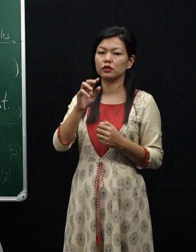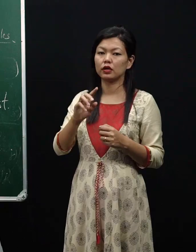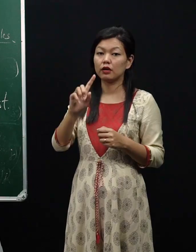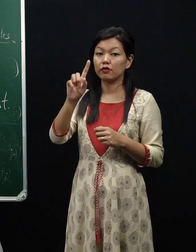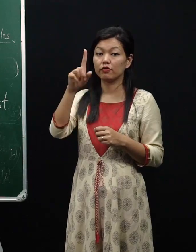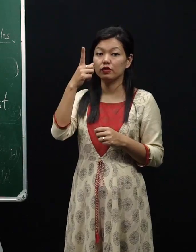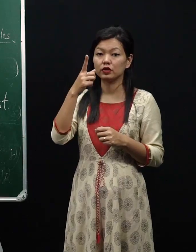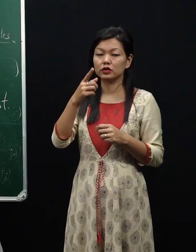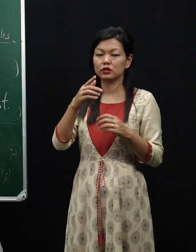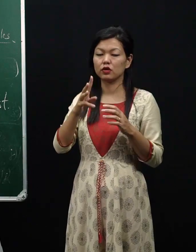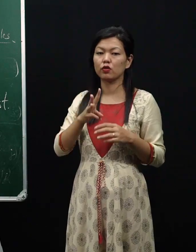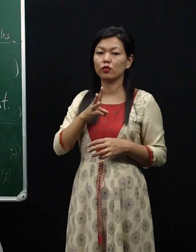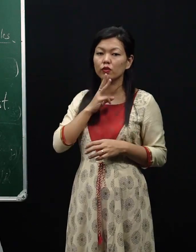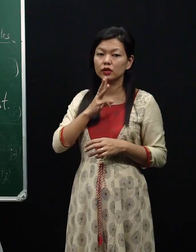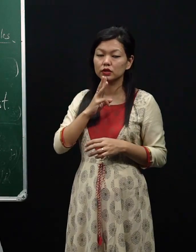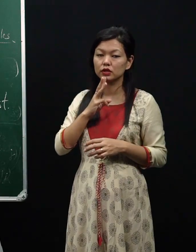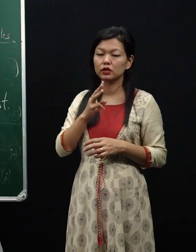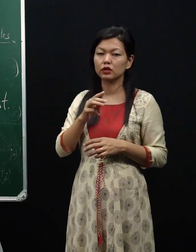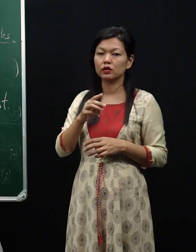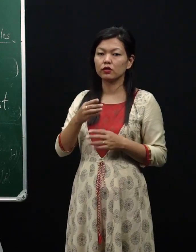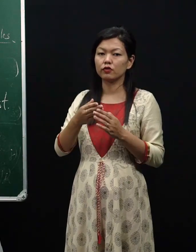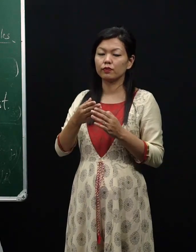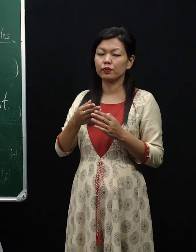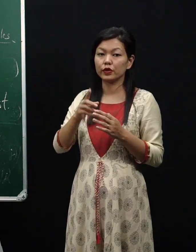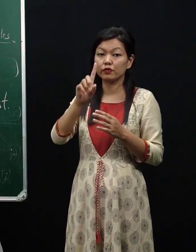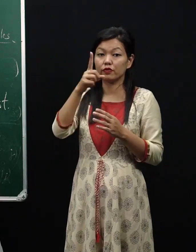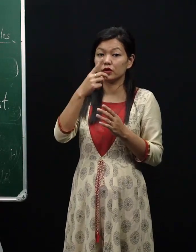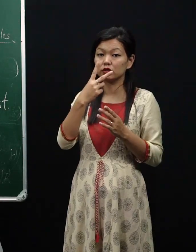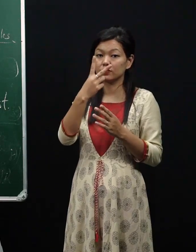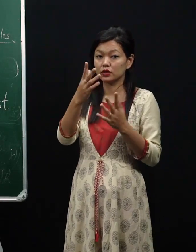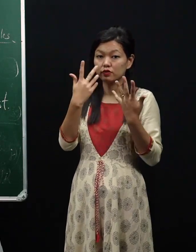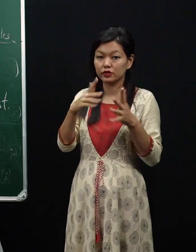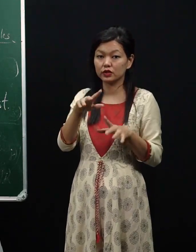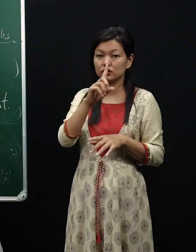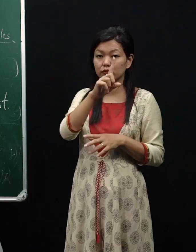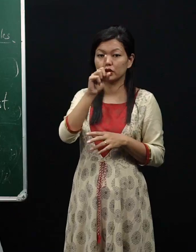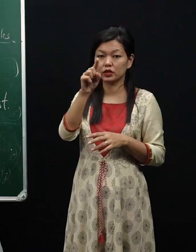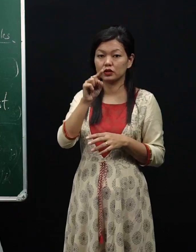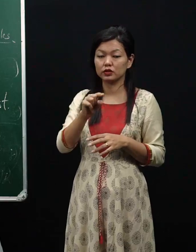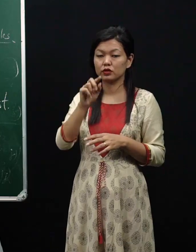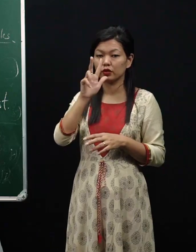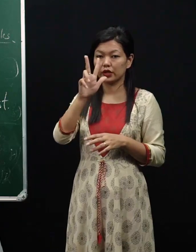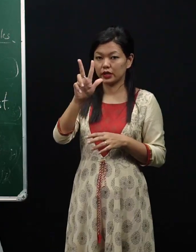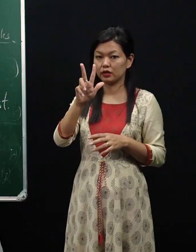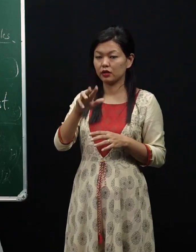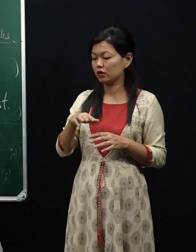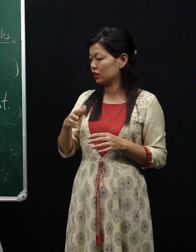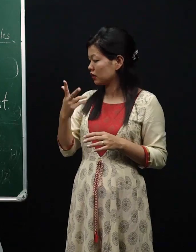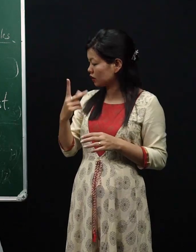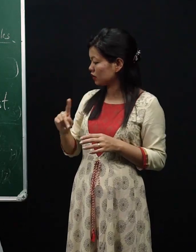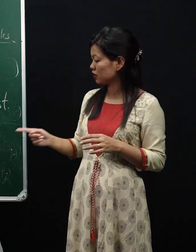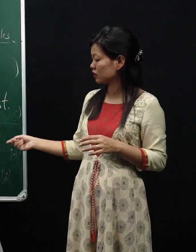that water, wherever it may be, it will compose of this 1/8